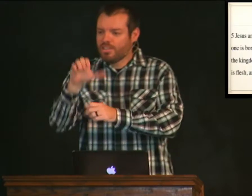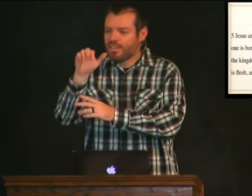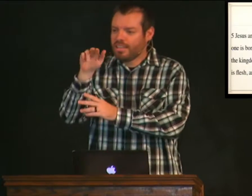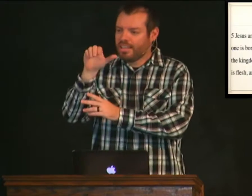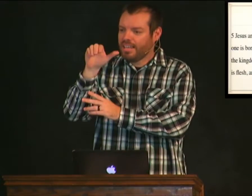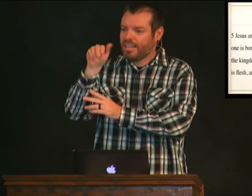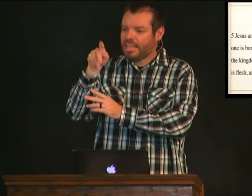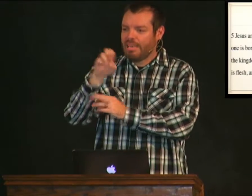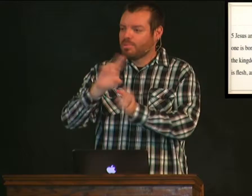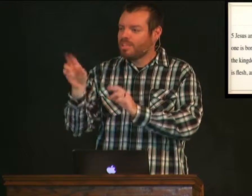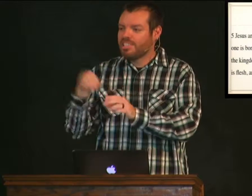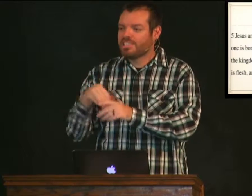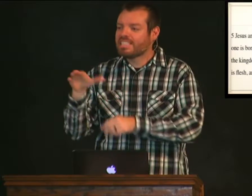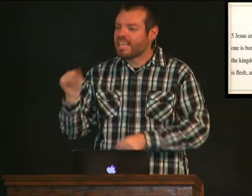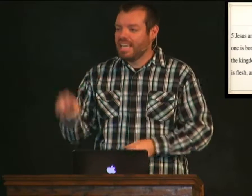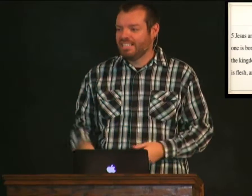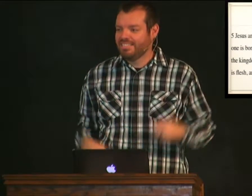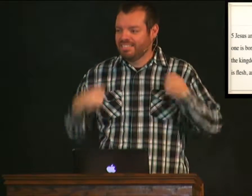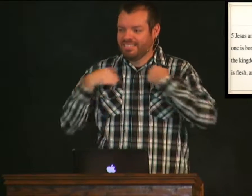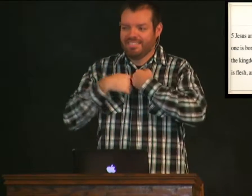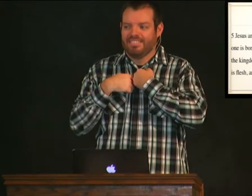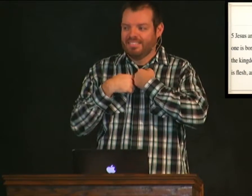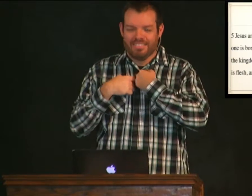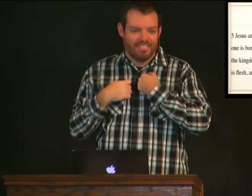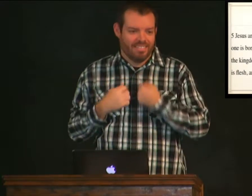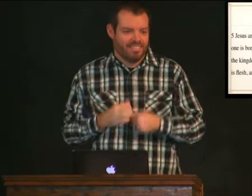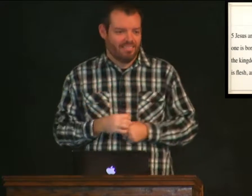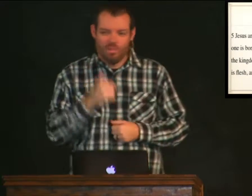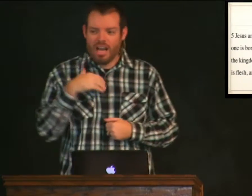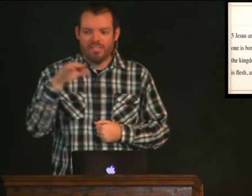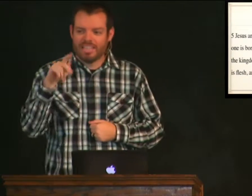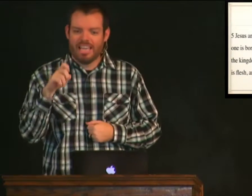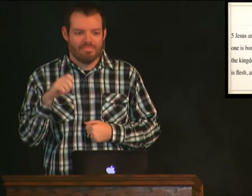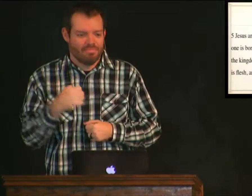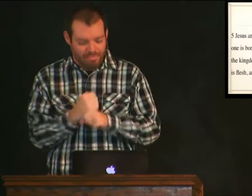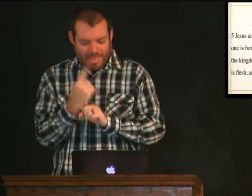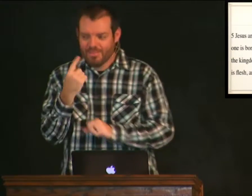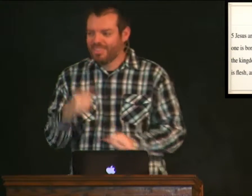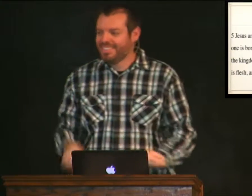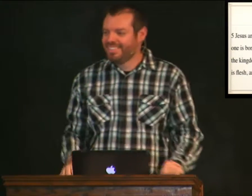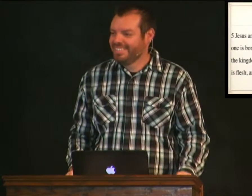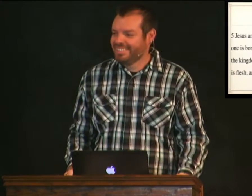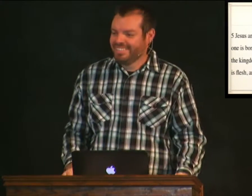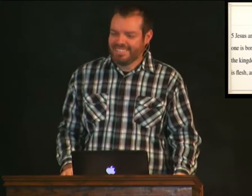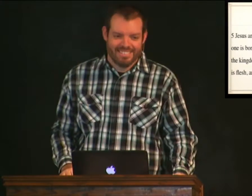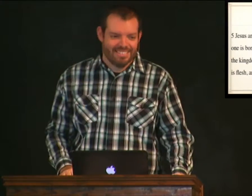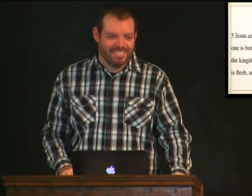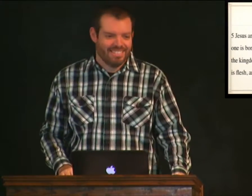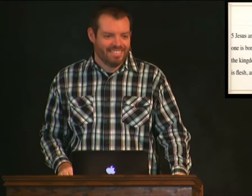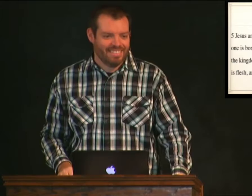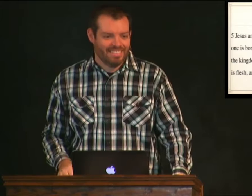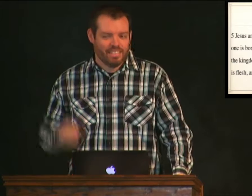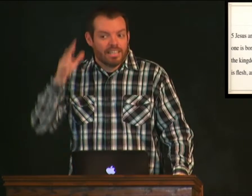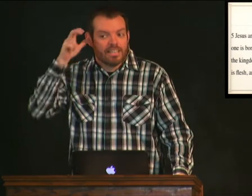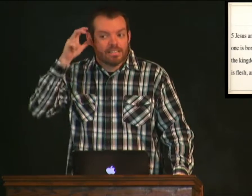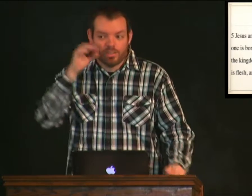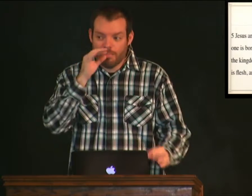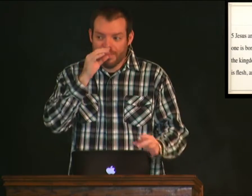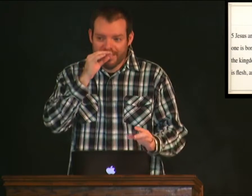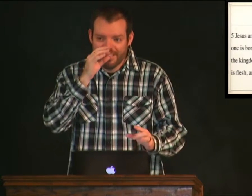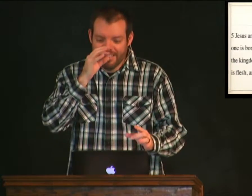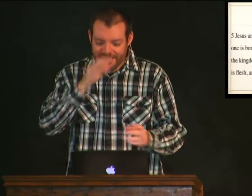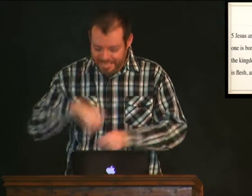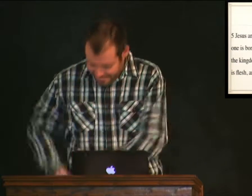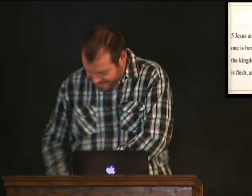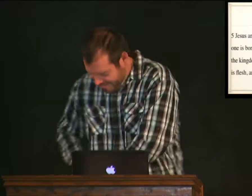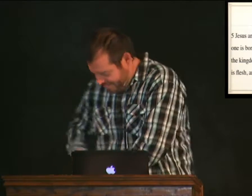So get your cape's ready just in case. If you don't have a cape, make one. You hear the